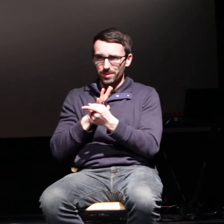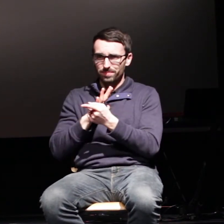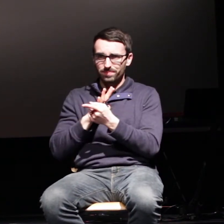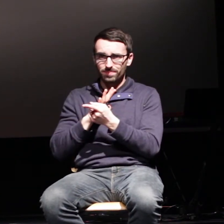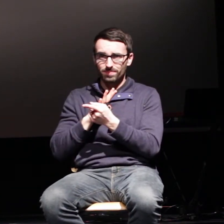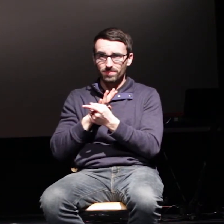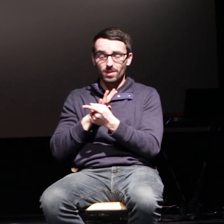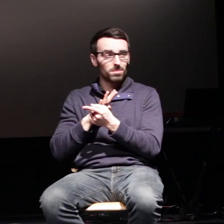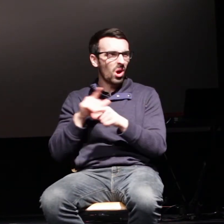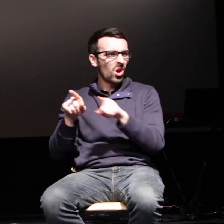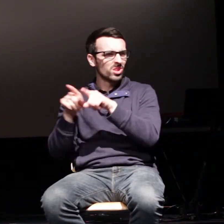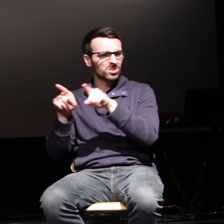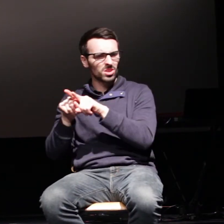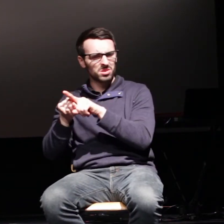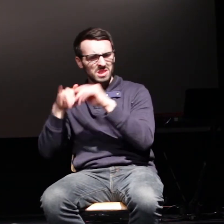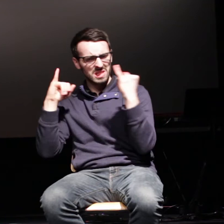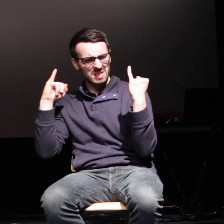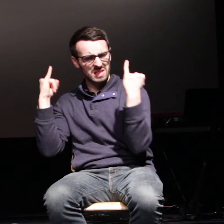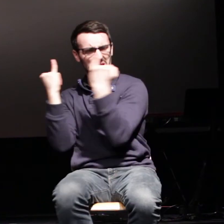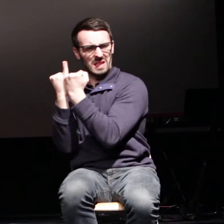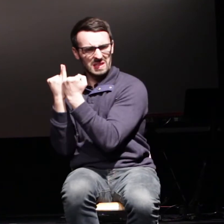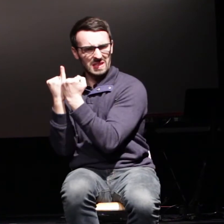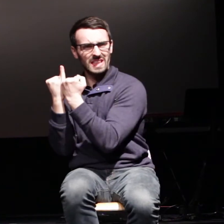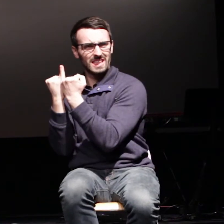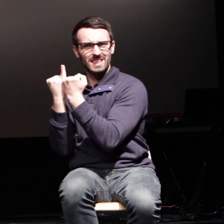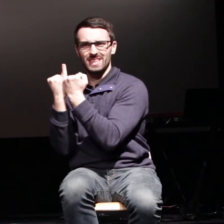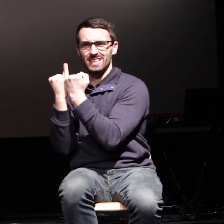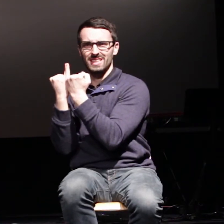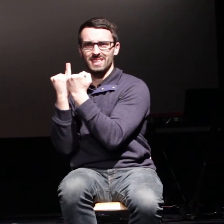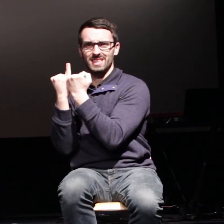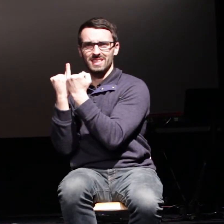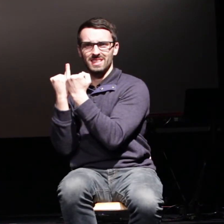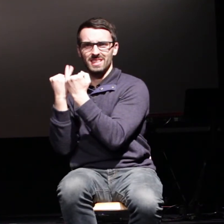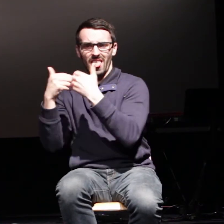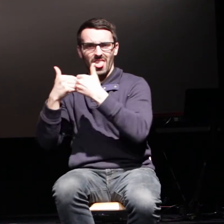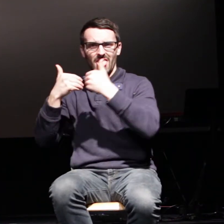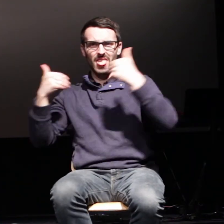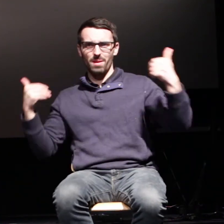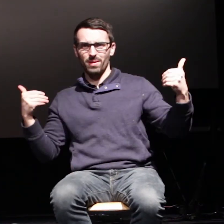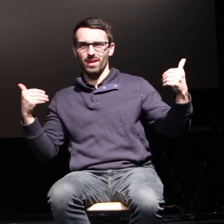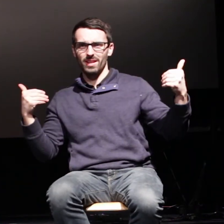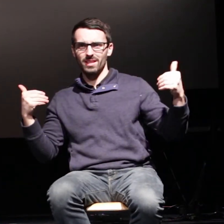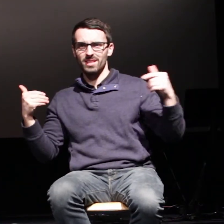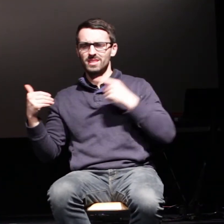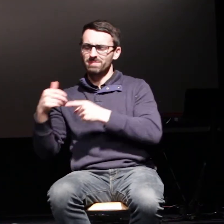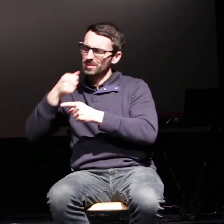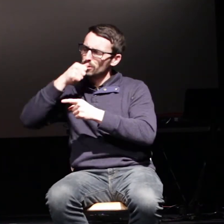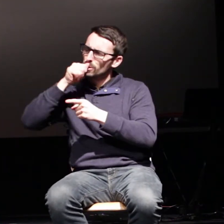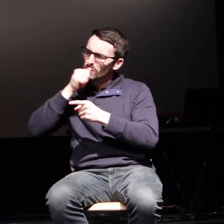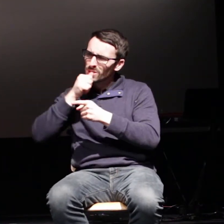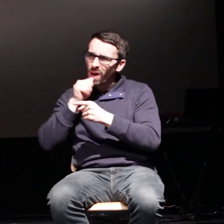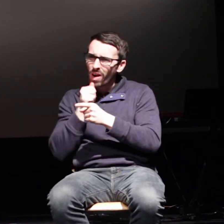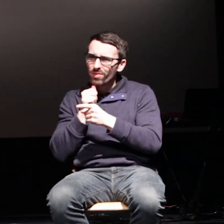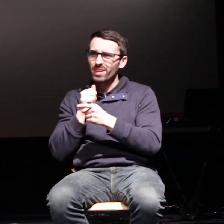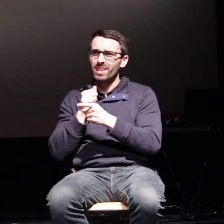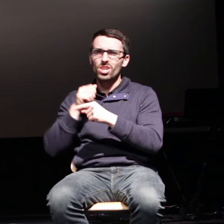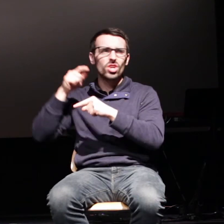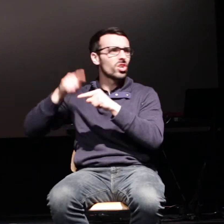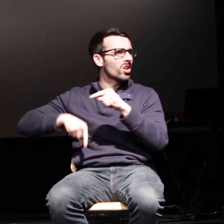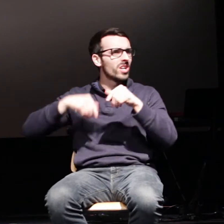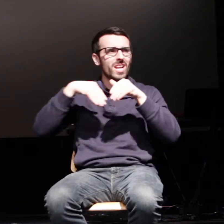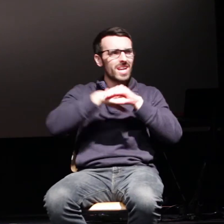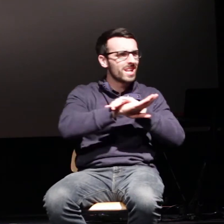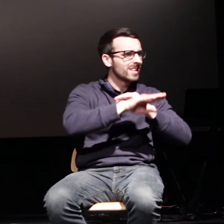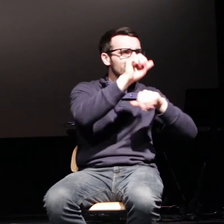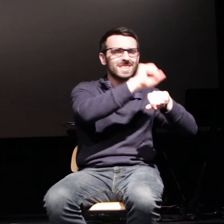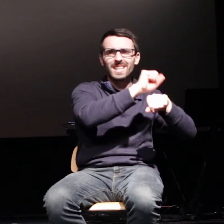she's also isolated. Not only does Leviticus 15 say that somebody like her who was suffering the way she was couldn't be in the synagogue, it also